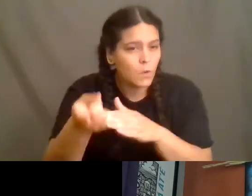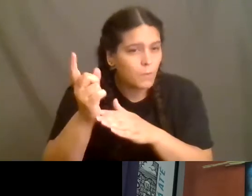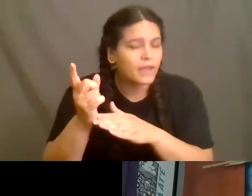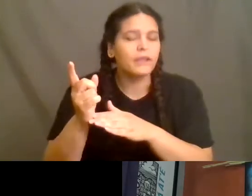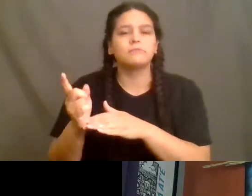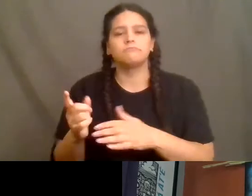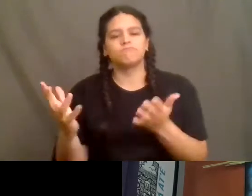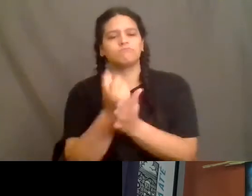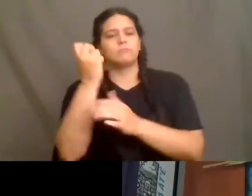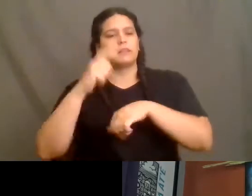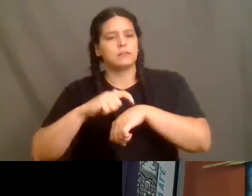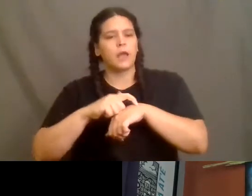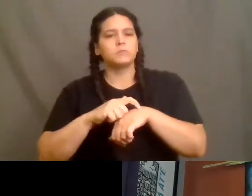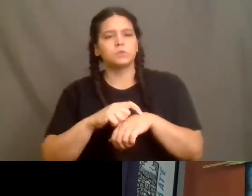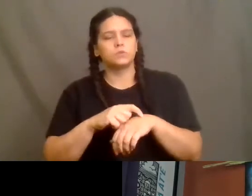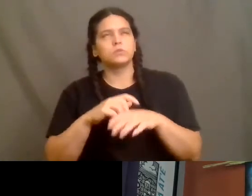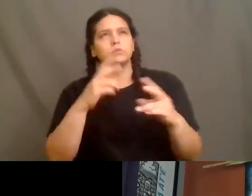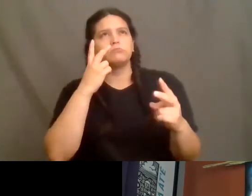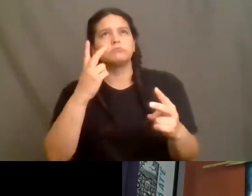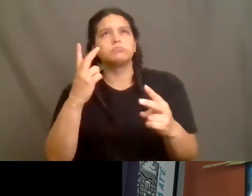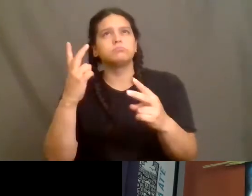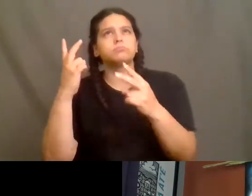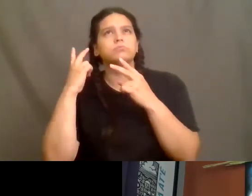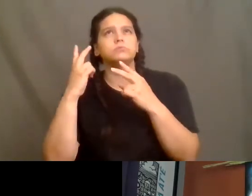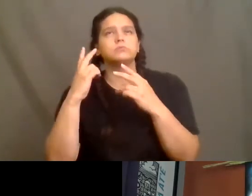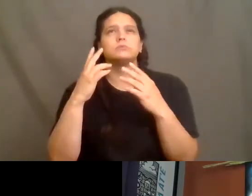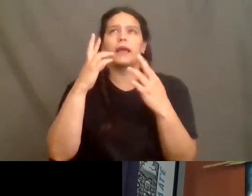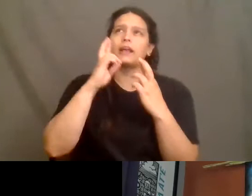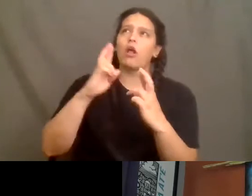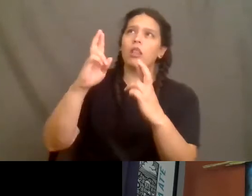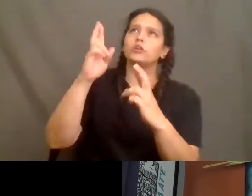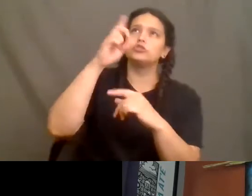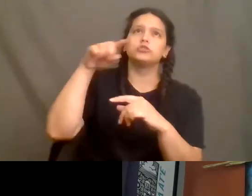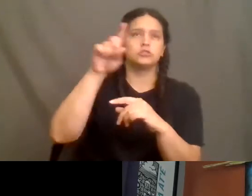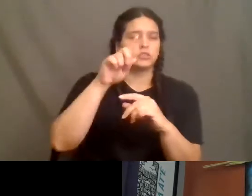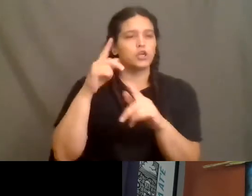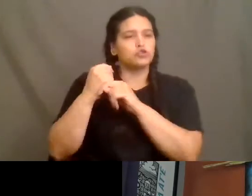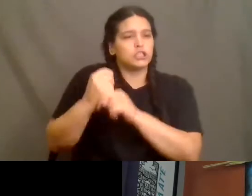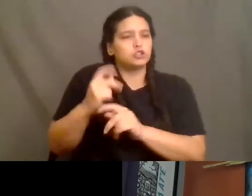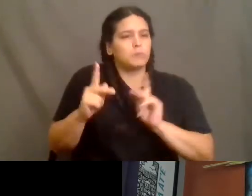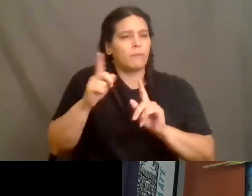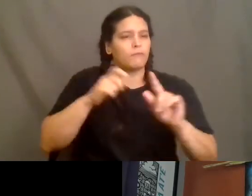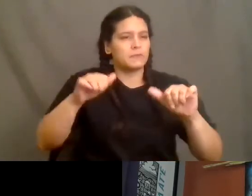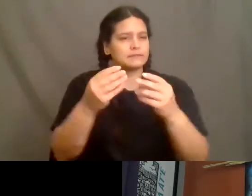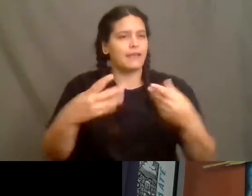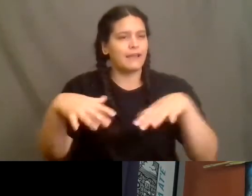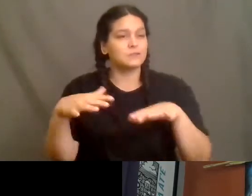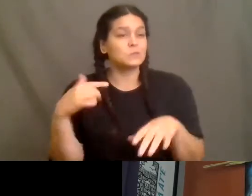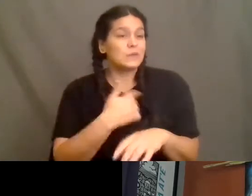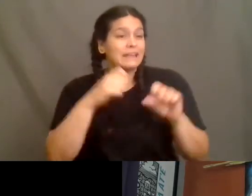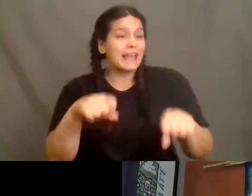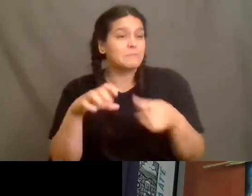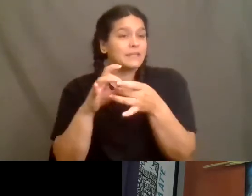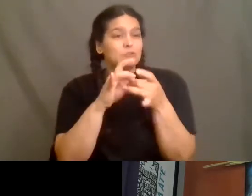acknowledging the traditional caretakers and ancestors of the lands so we could all be here together. Thank you. And